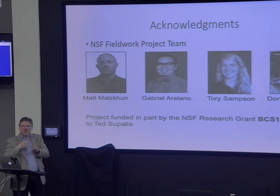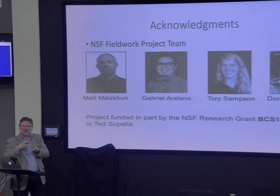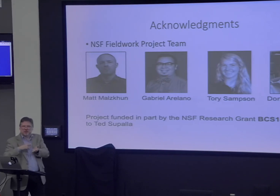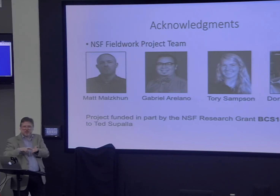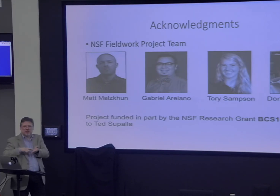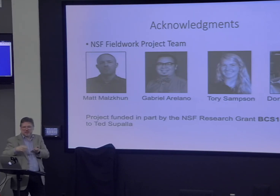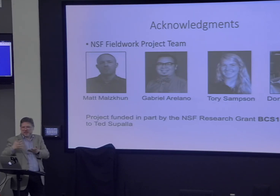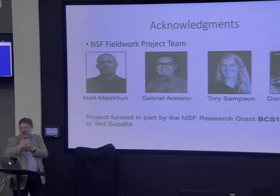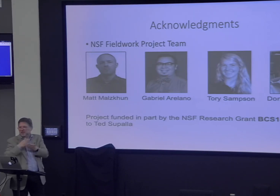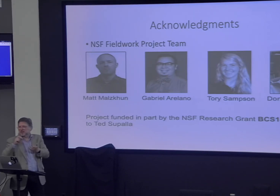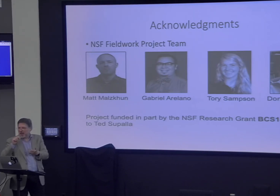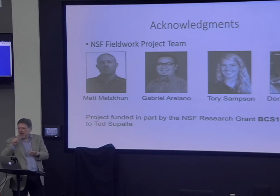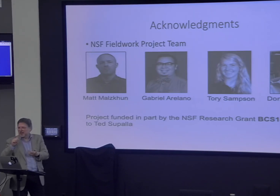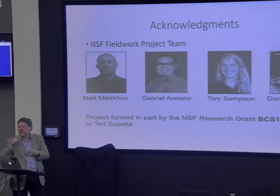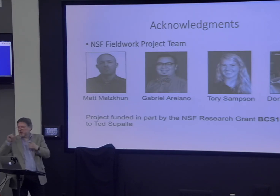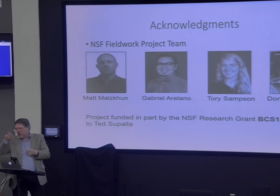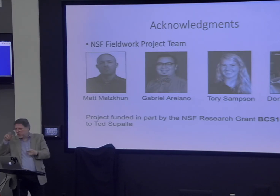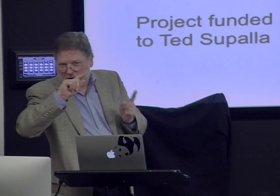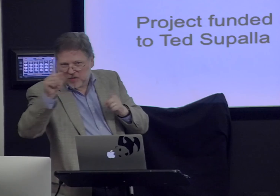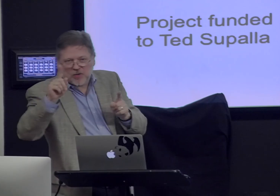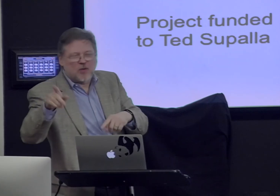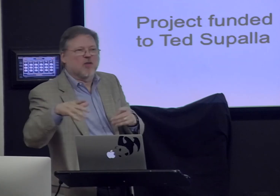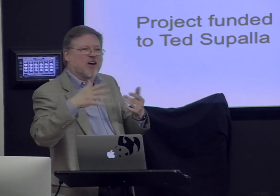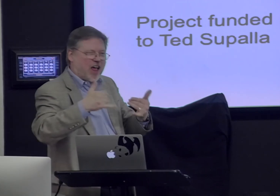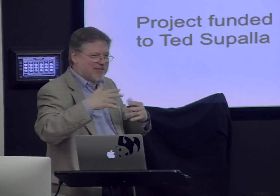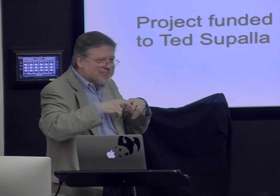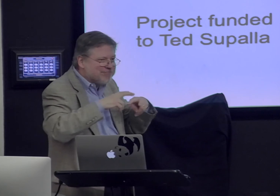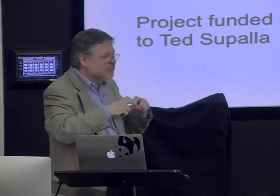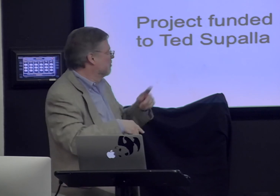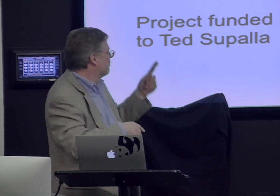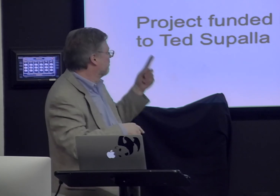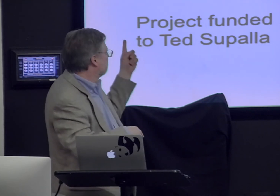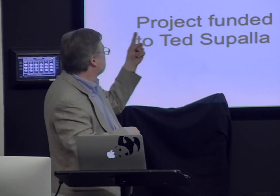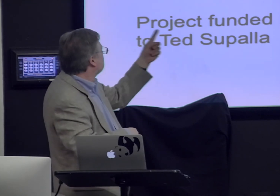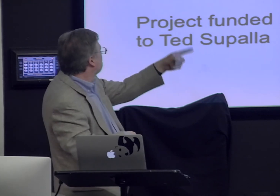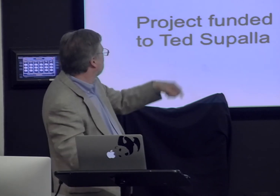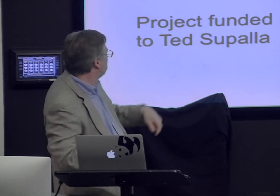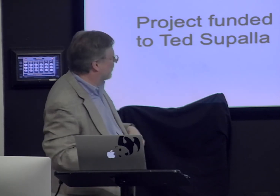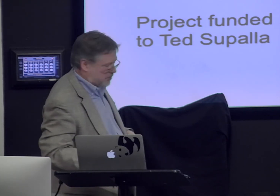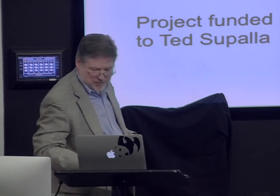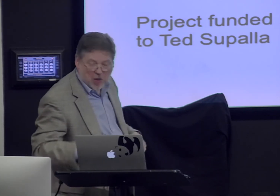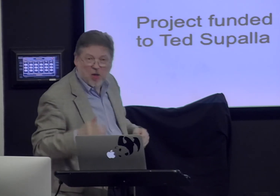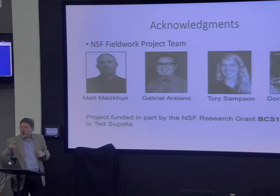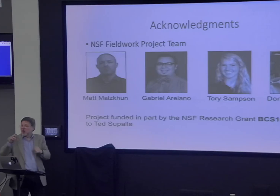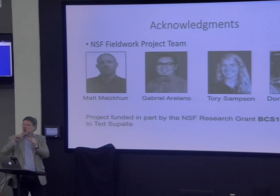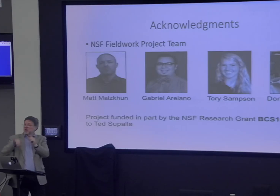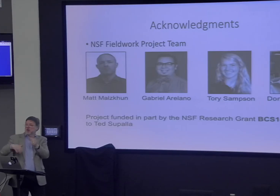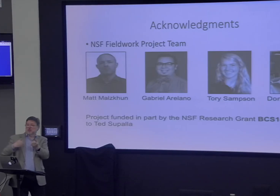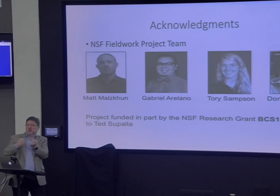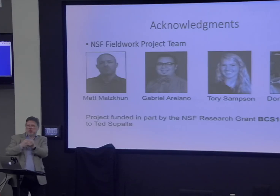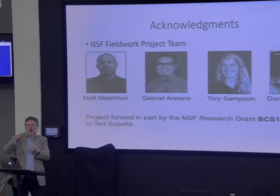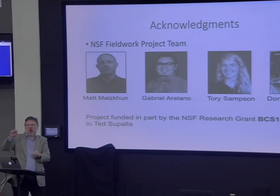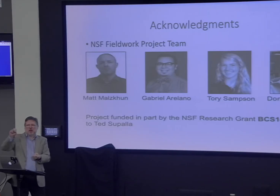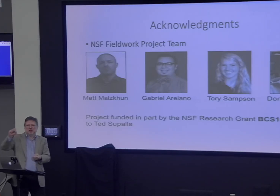of my collaborators. Matt Malzkuhn did a great deal of work as a research assistant traveling to Iowa